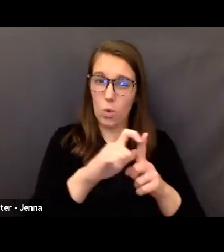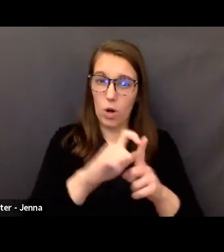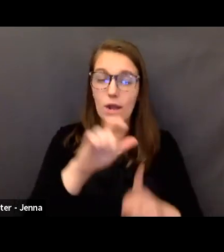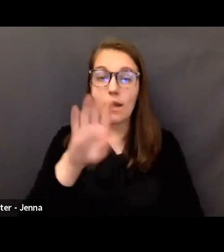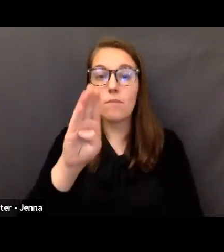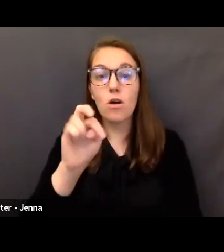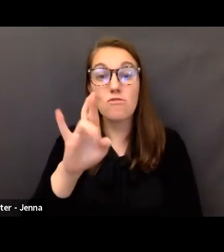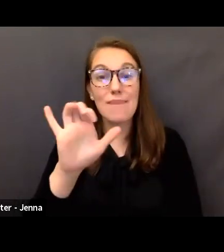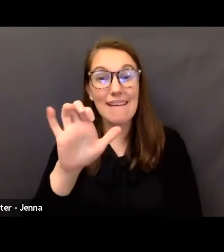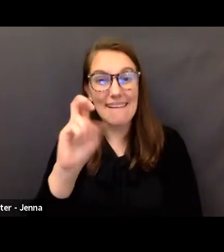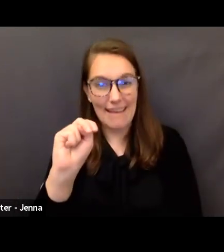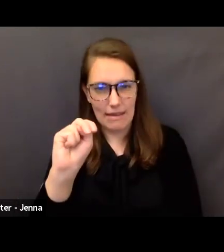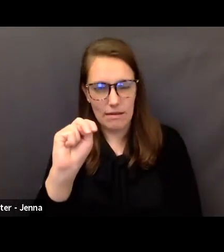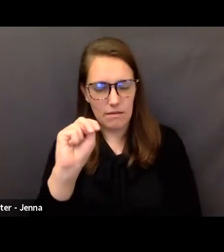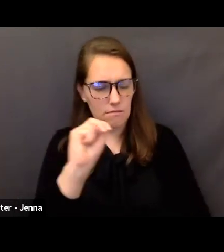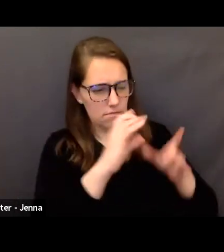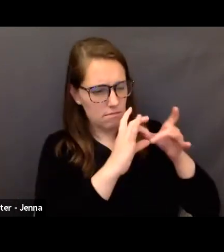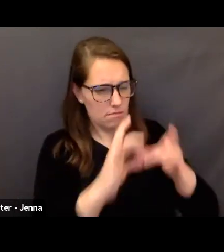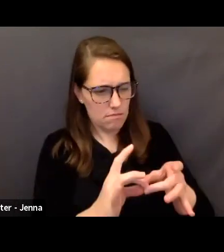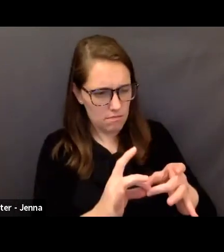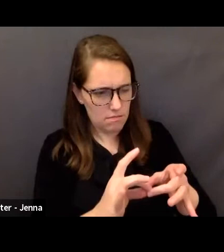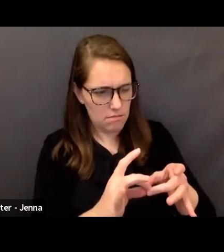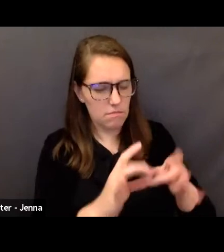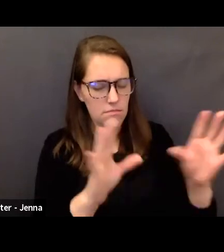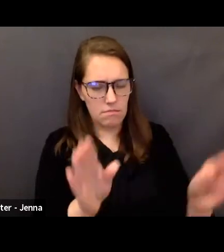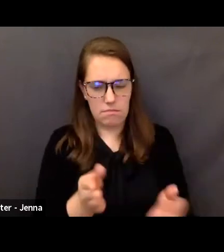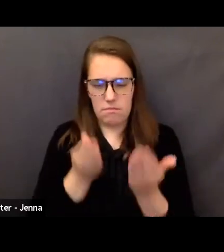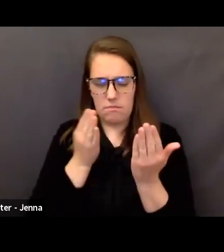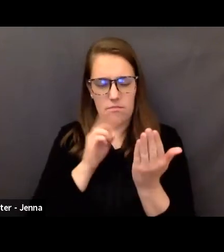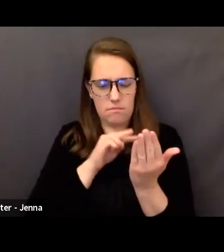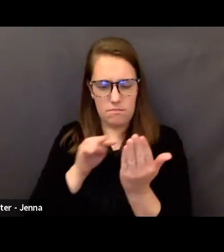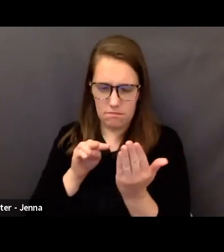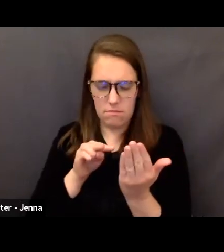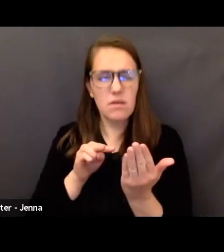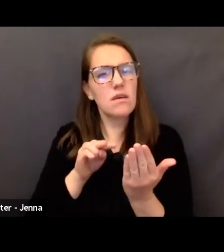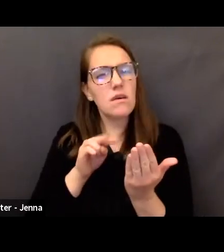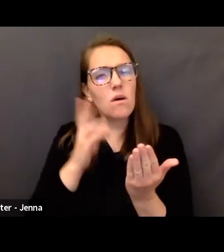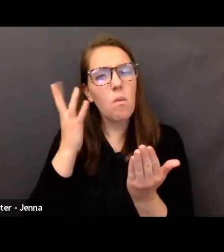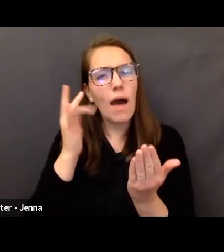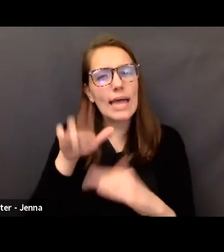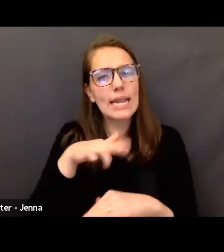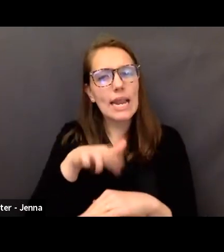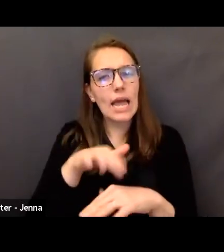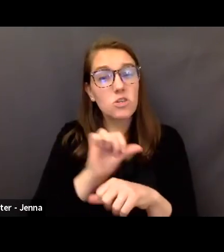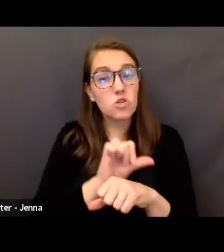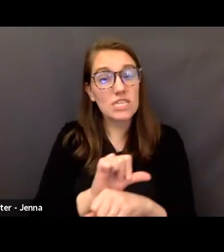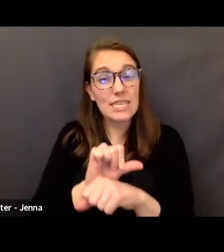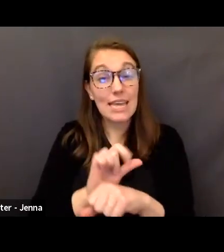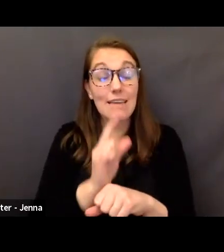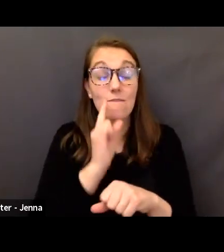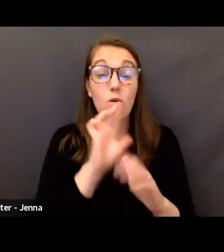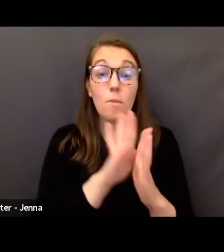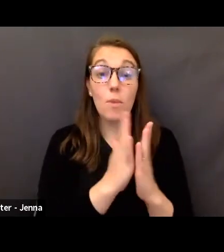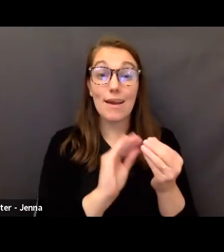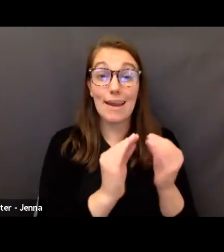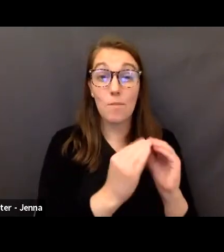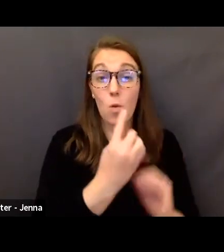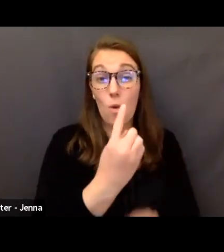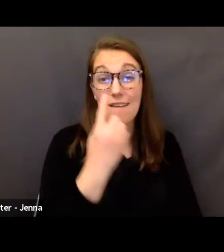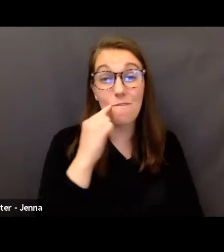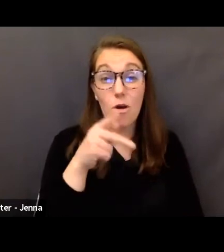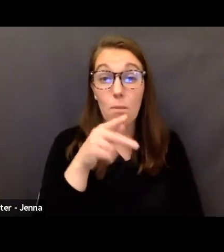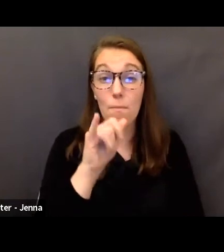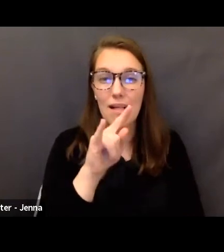together. Now, he does this to speculate on why the natural slave in Book One of the Politics might seem profoundly different